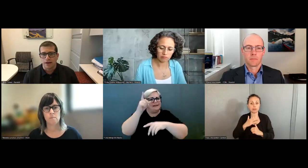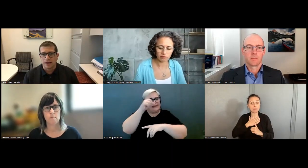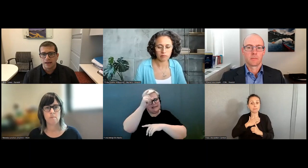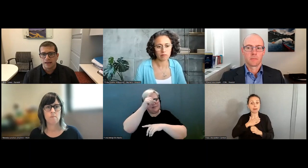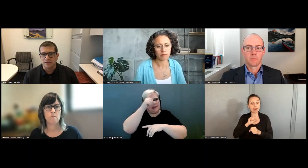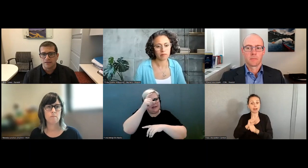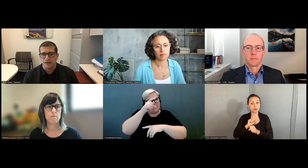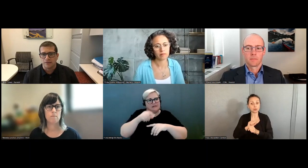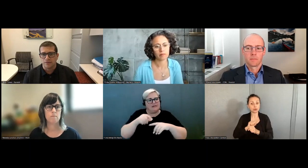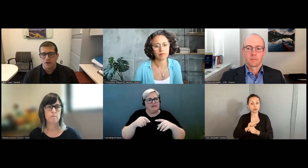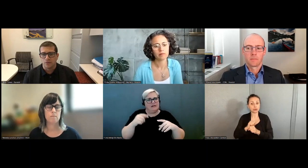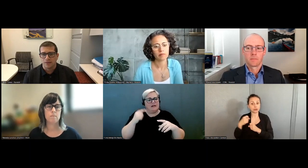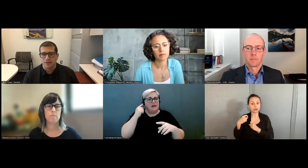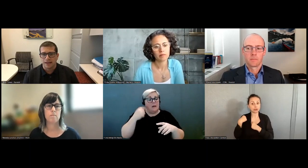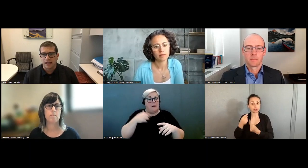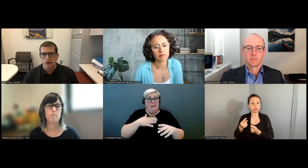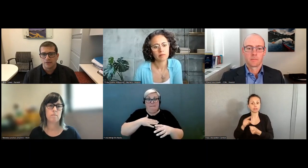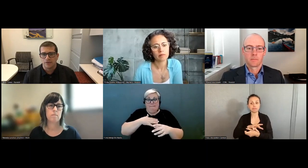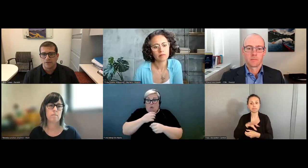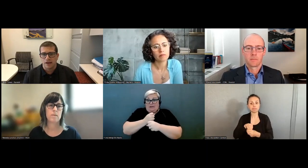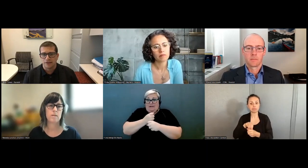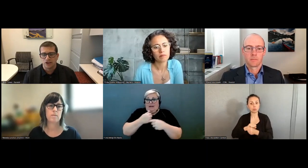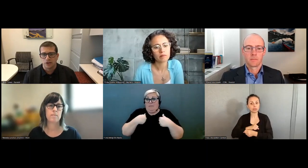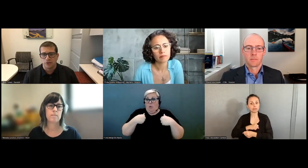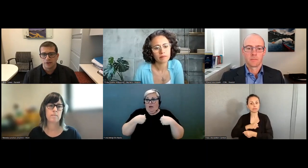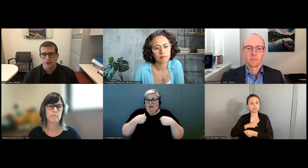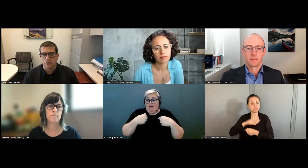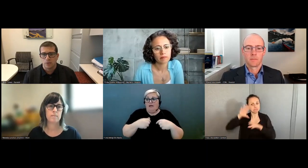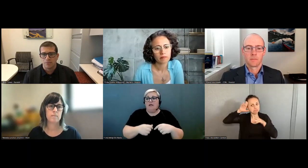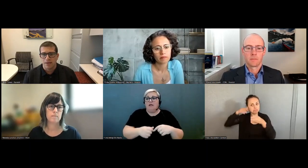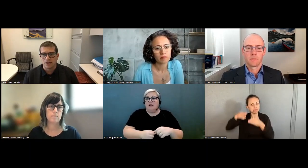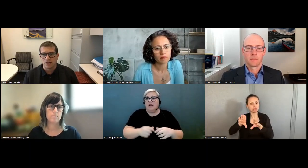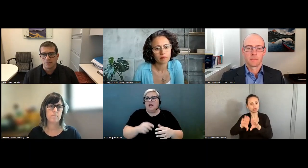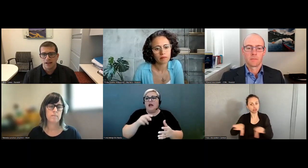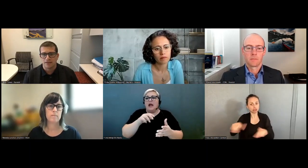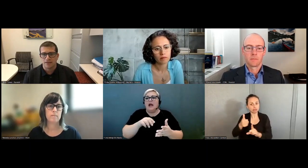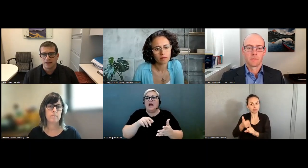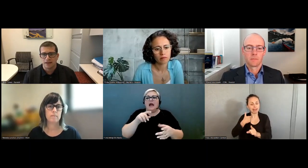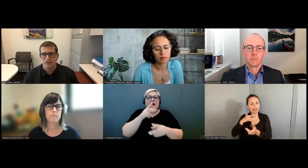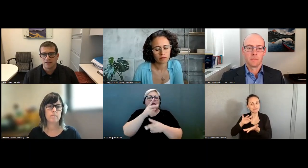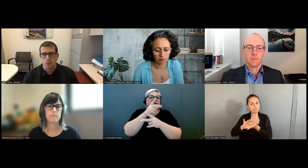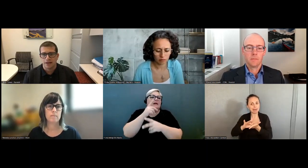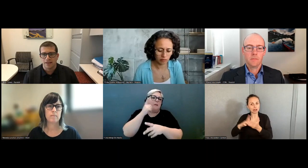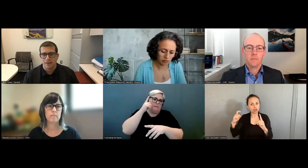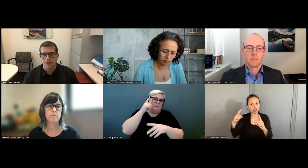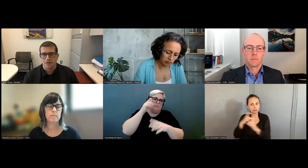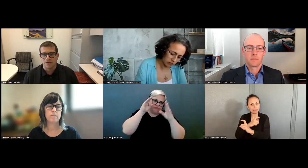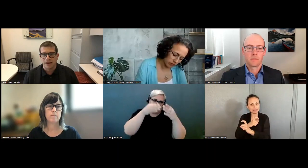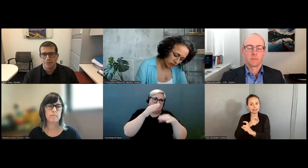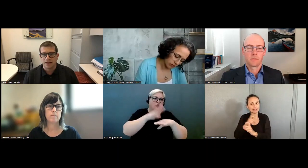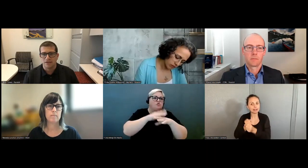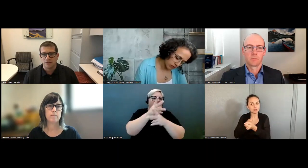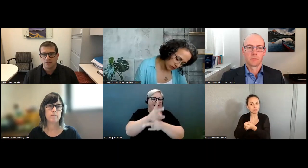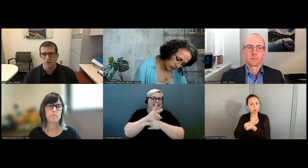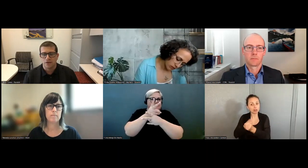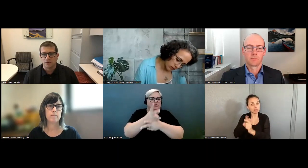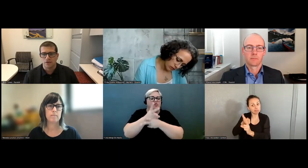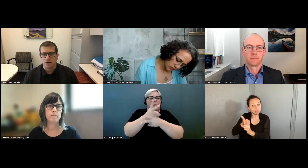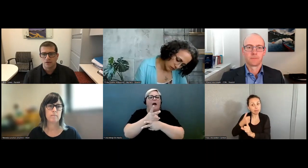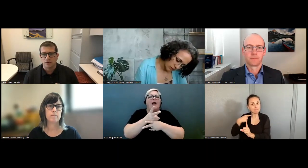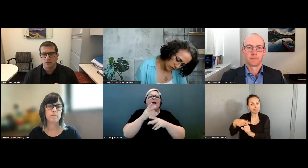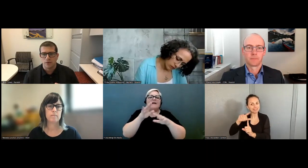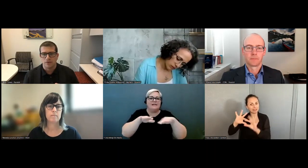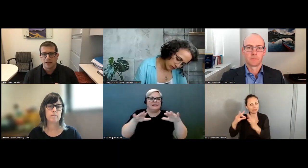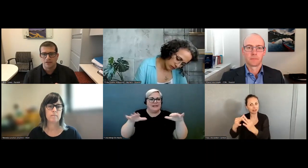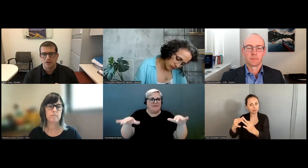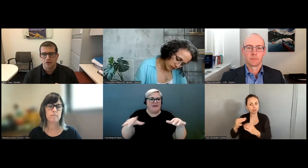work is involved with the care of children with medical complexity and supporting them and their families. So for those who